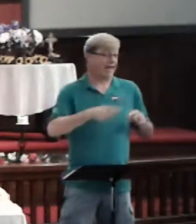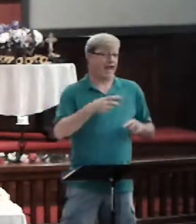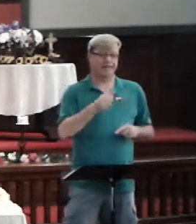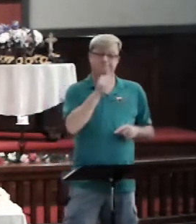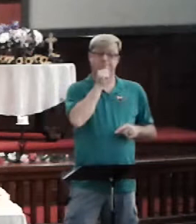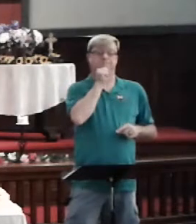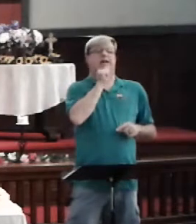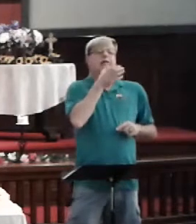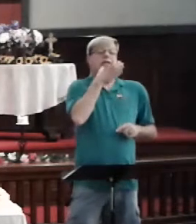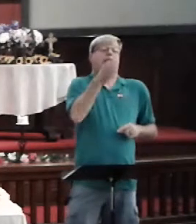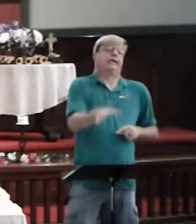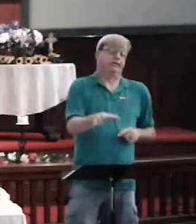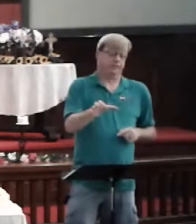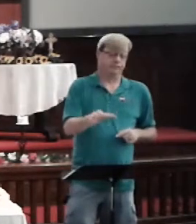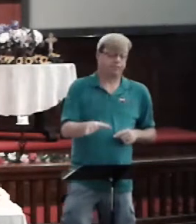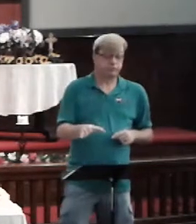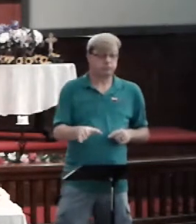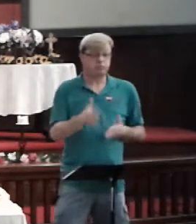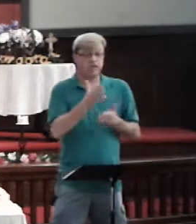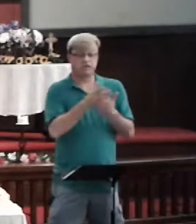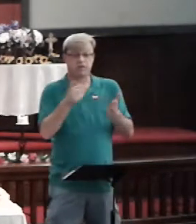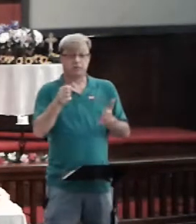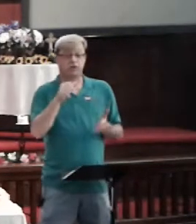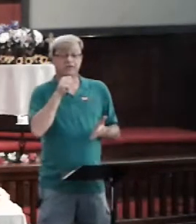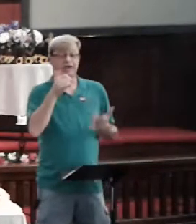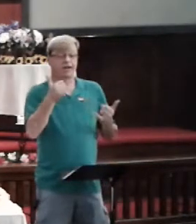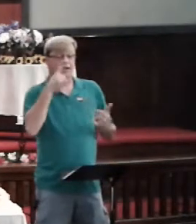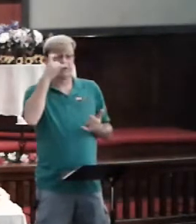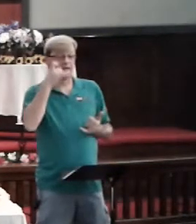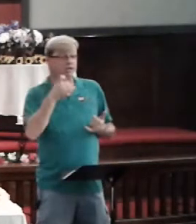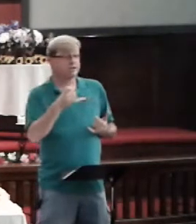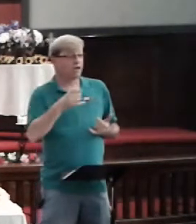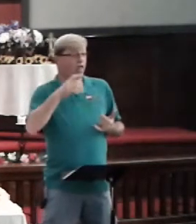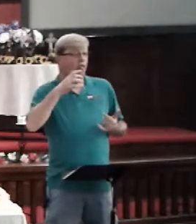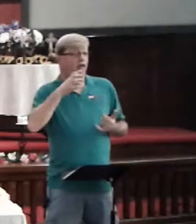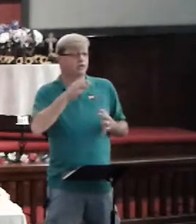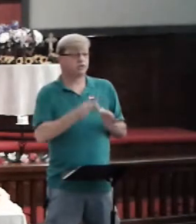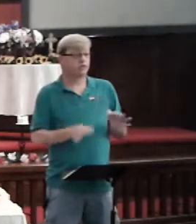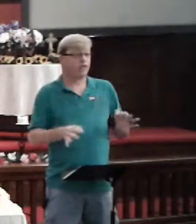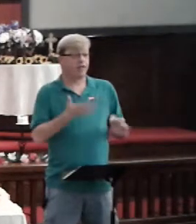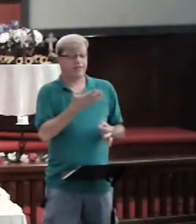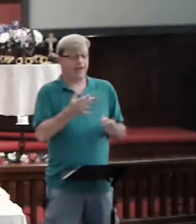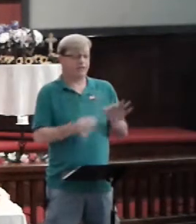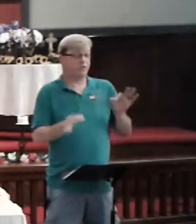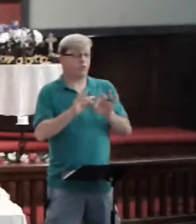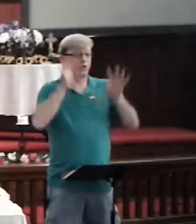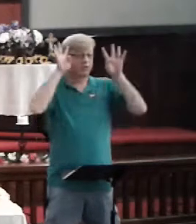heat. And some of you aren't here because there are things we're sweating for do not involve